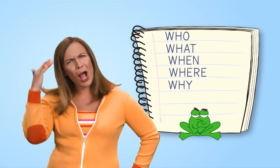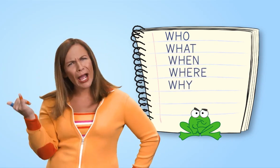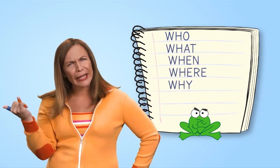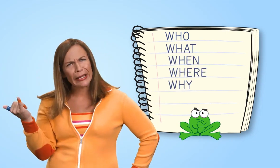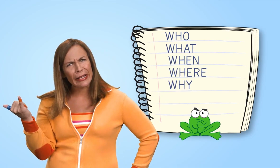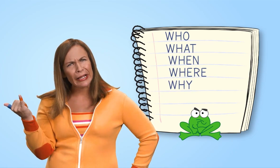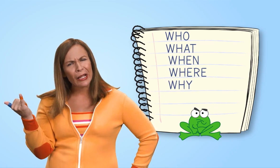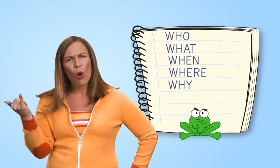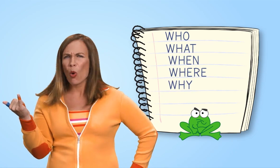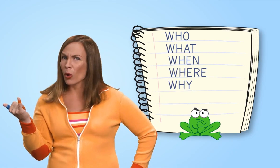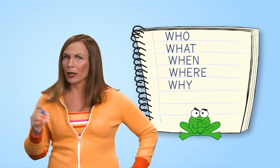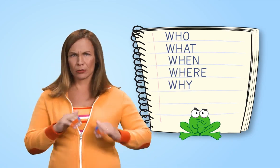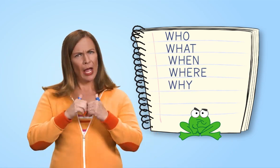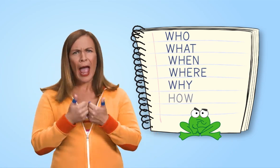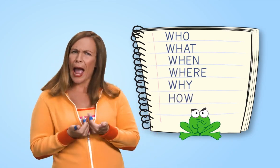why, or how.